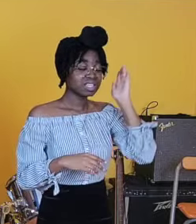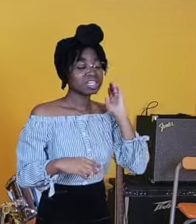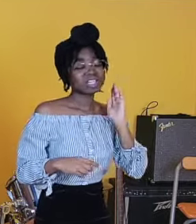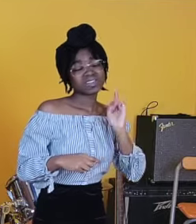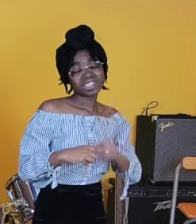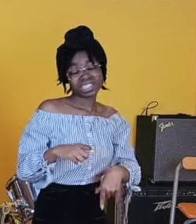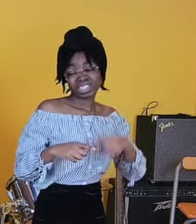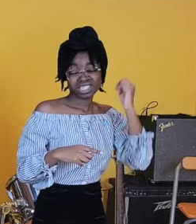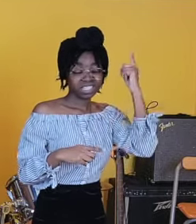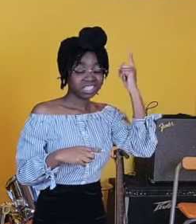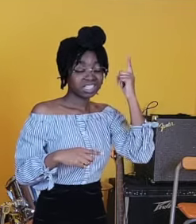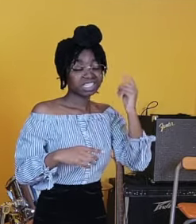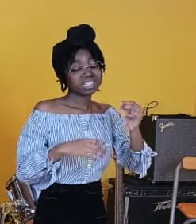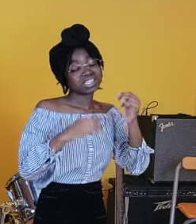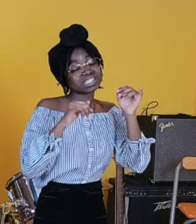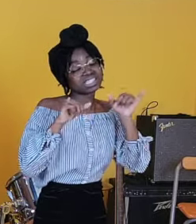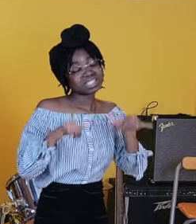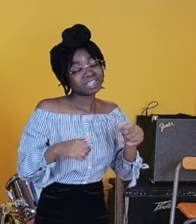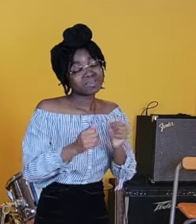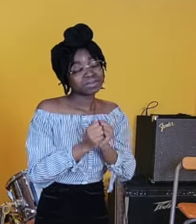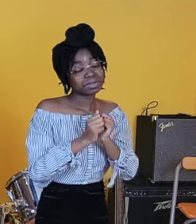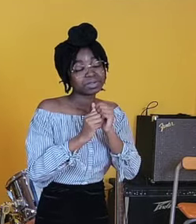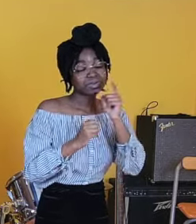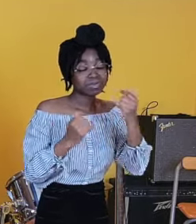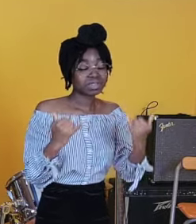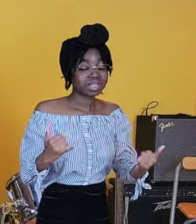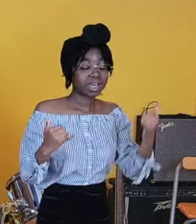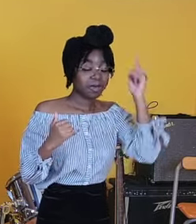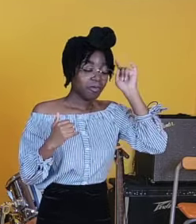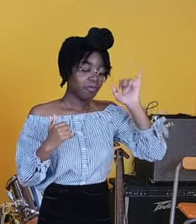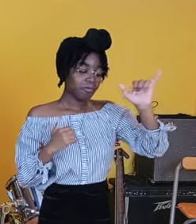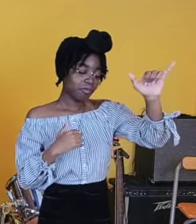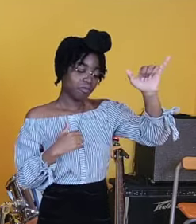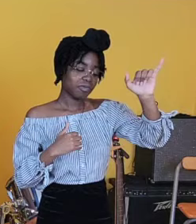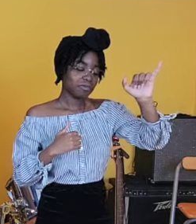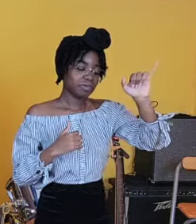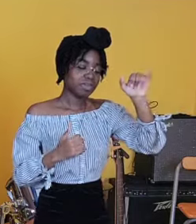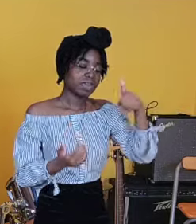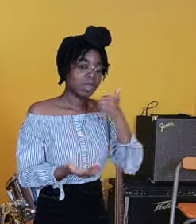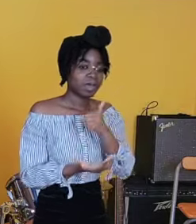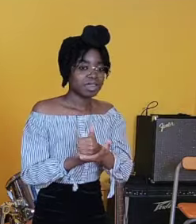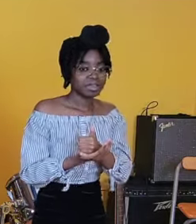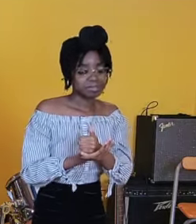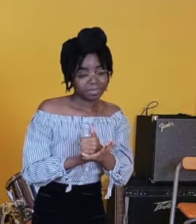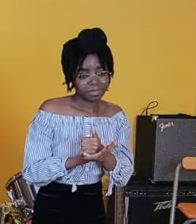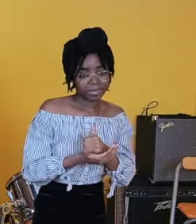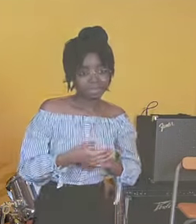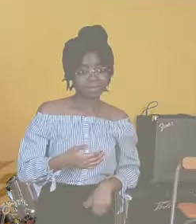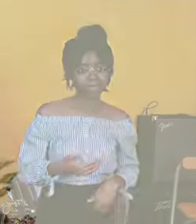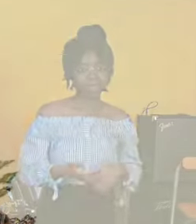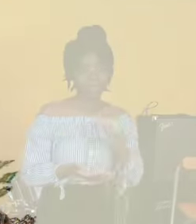understanding, rest and abide with you all now and forevermore. Amen.